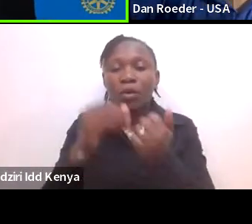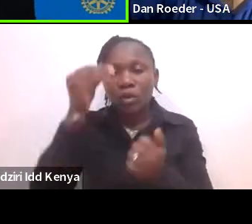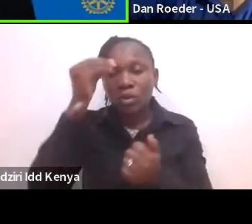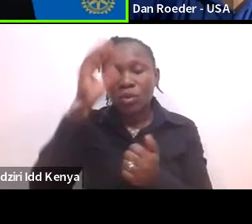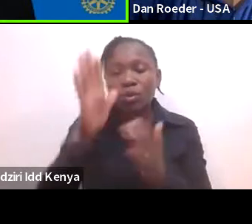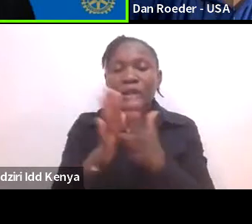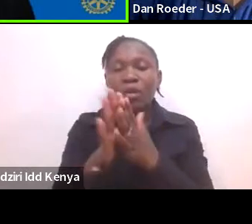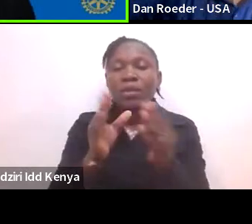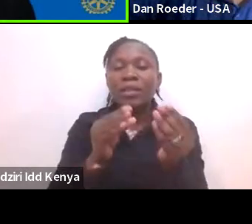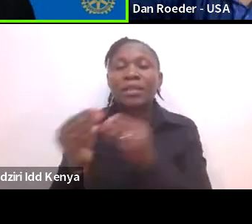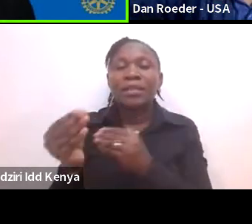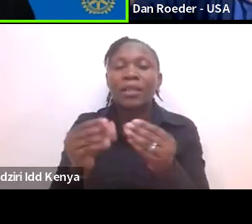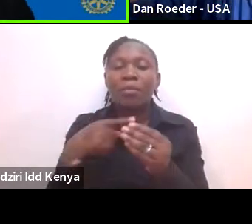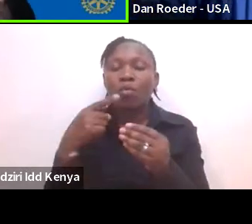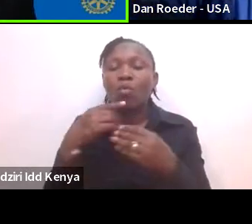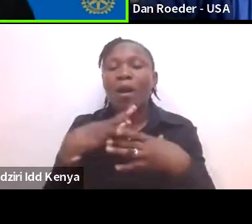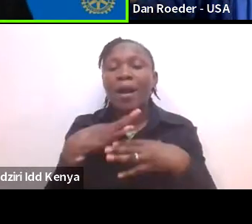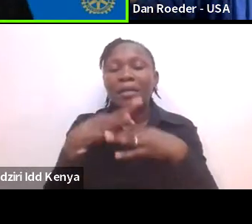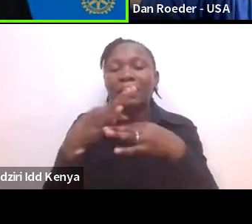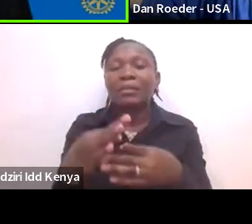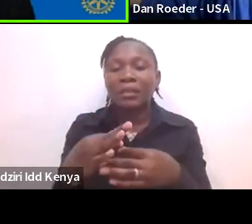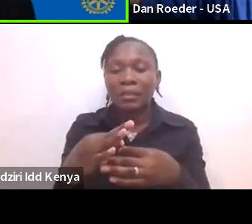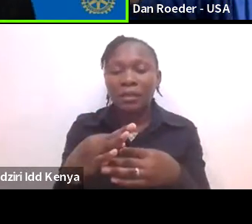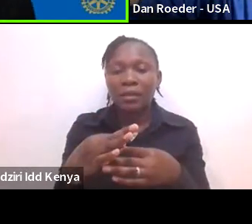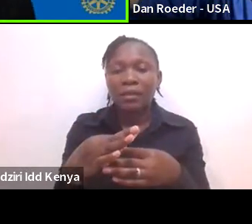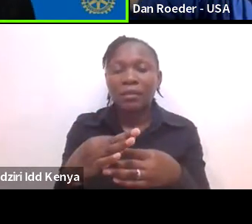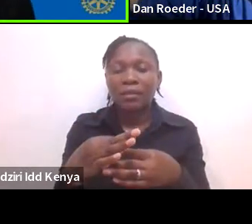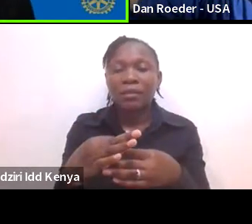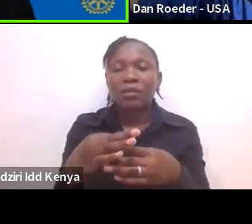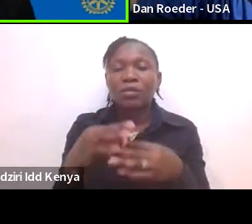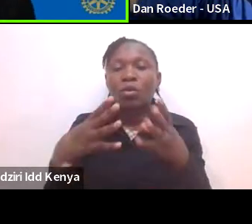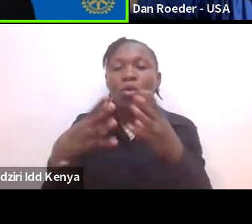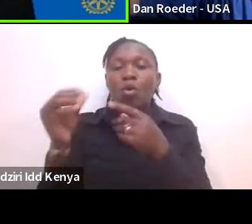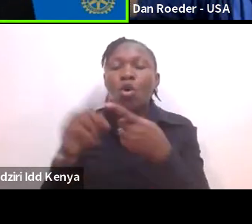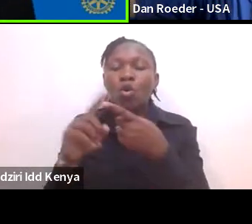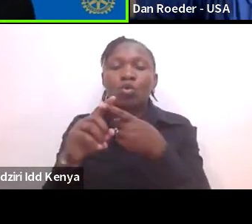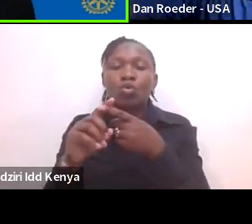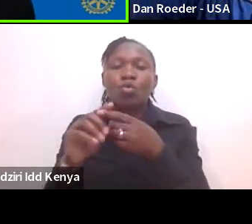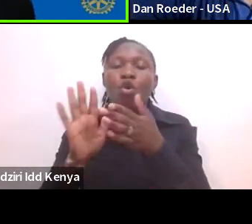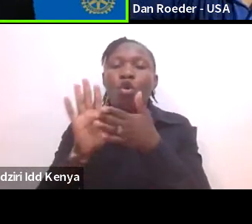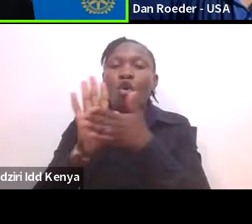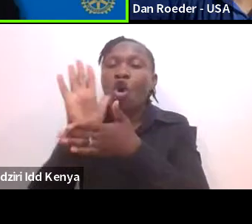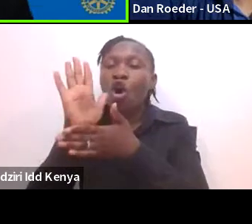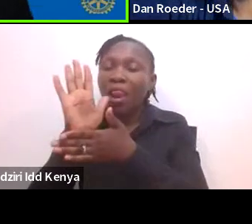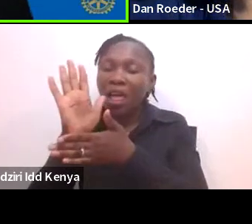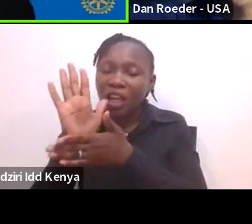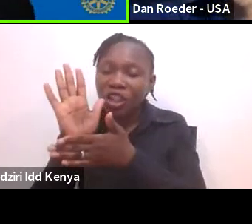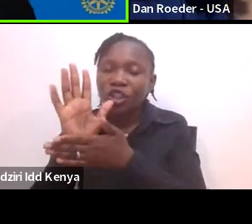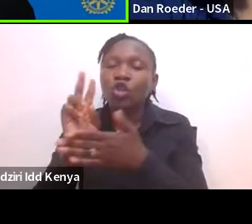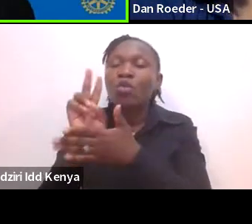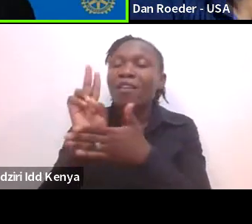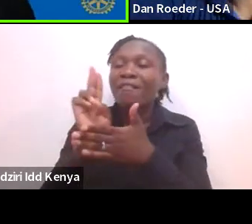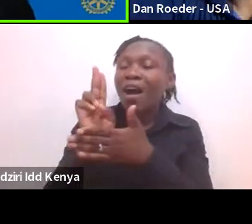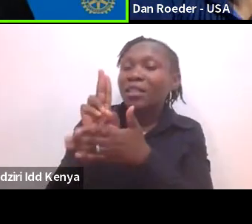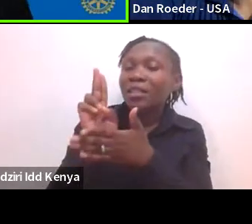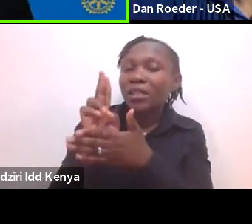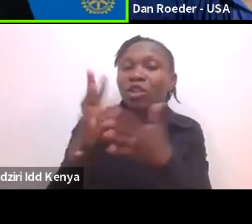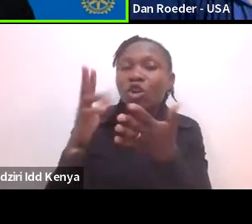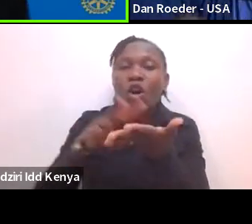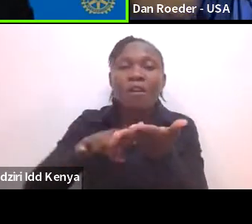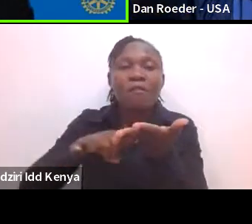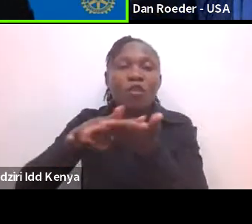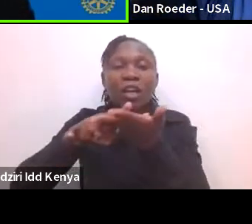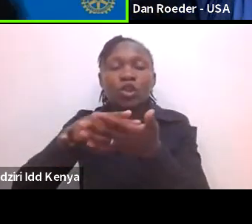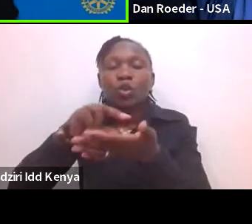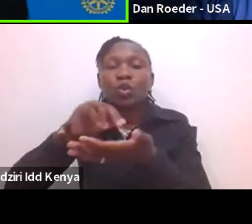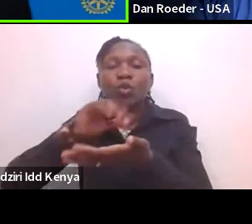who are interested in, attending college, universities, or vocational school? Government